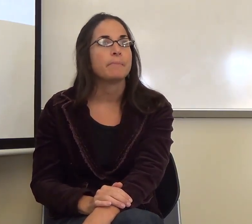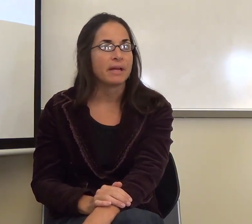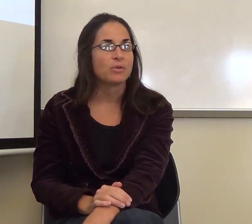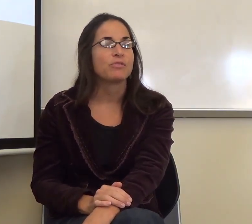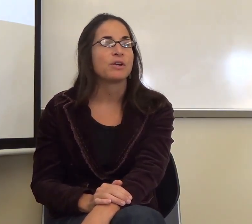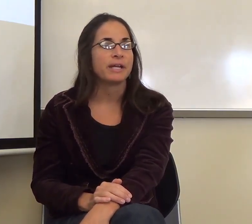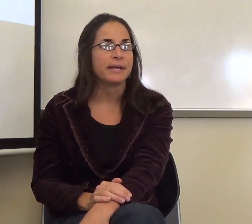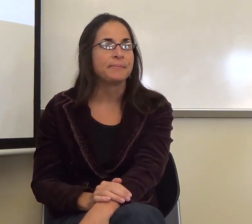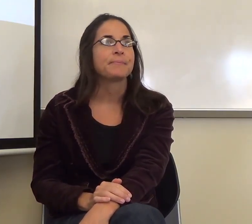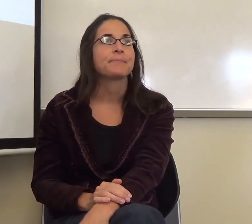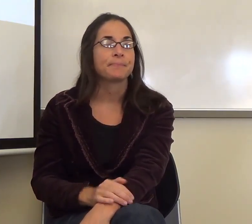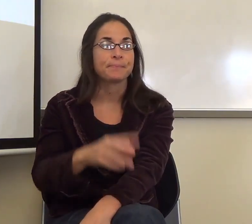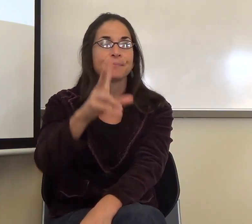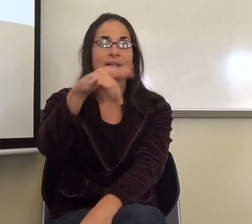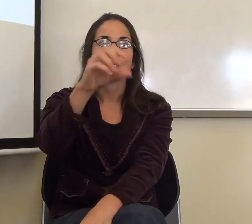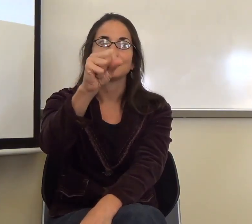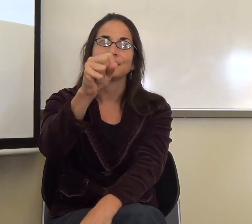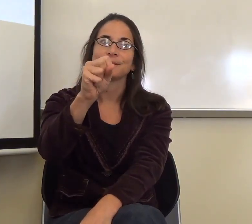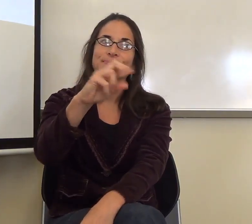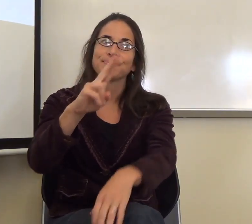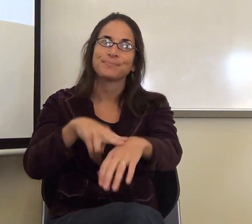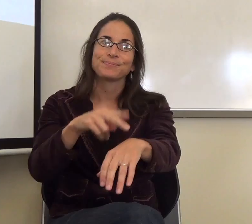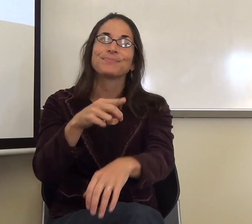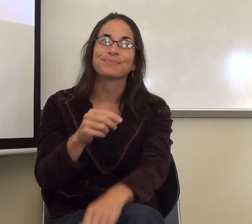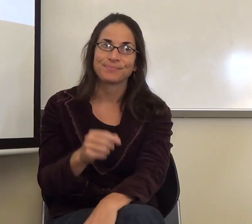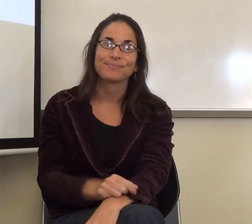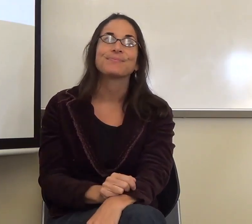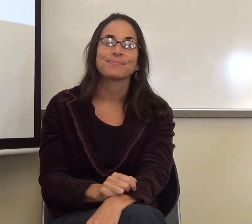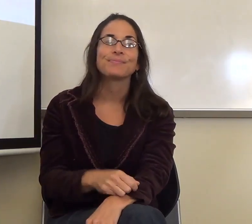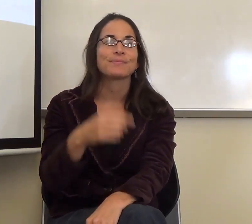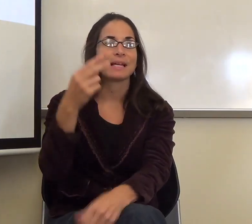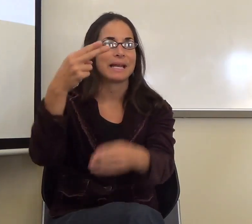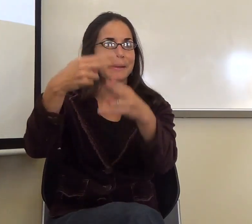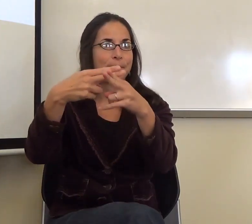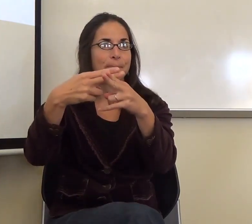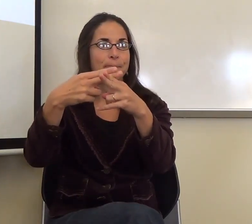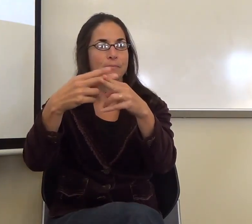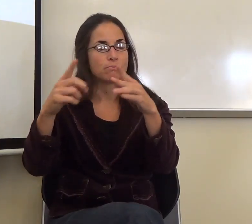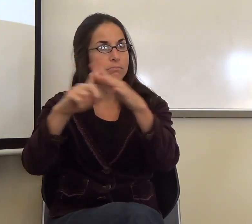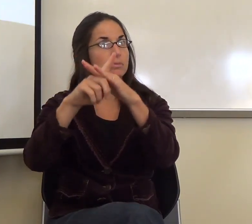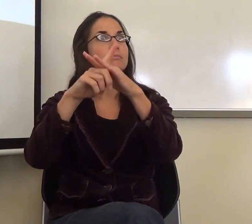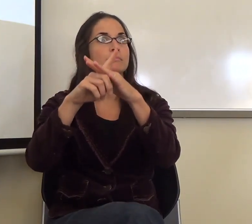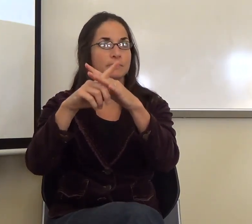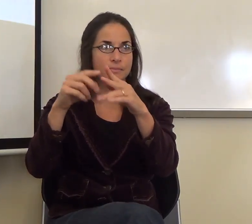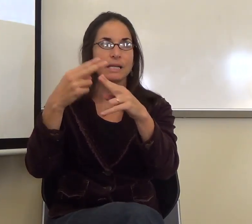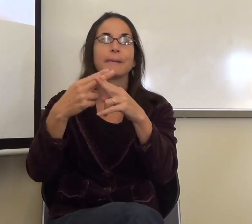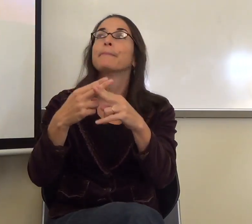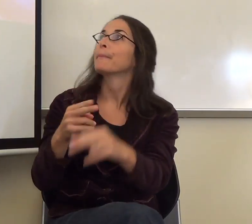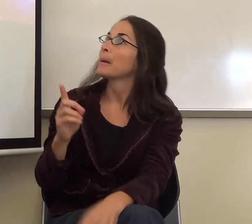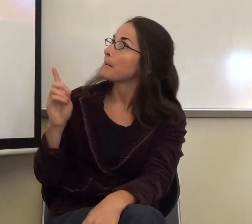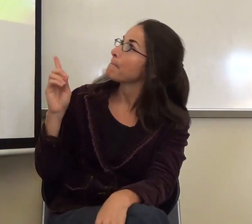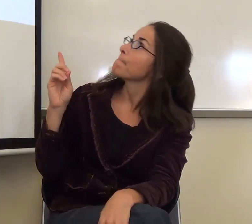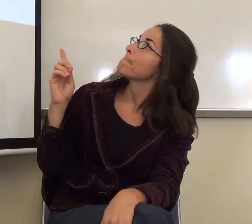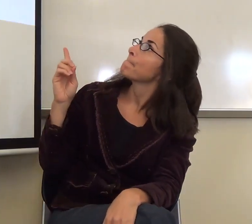Michael Faraday. Yeah, Michael Faraday. Okay, so somebody's name. And that's, yeah, as we've seen, it's always